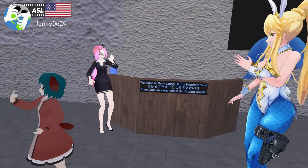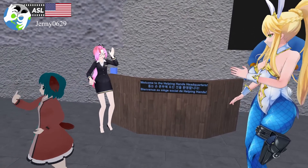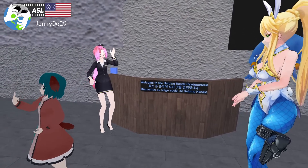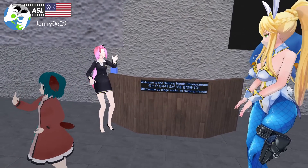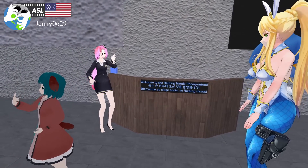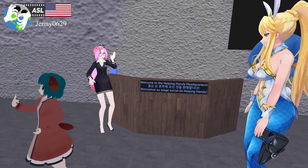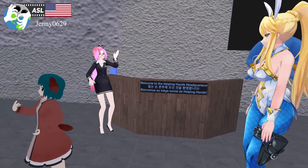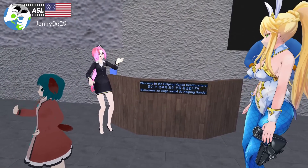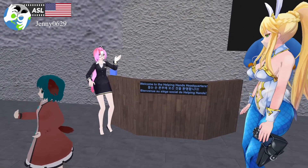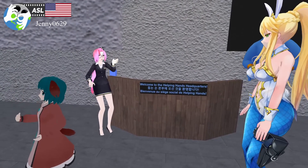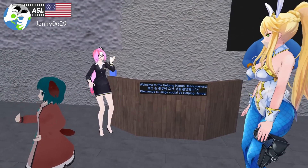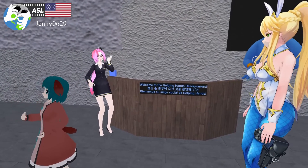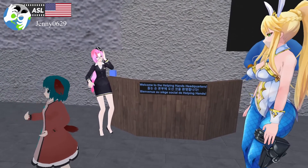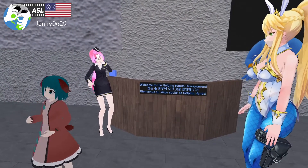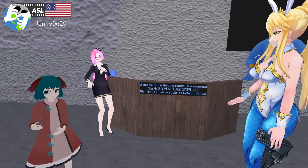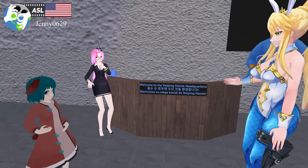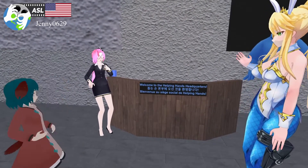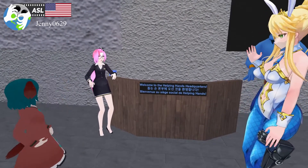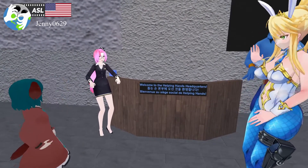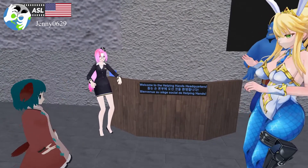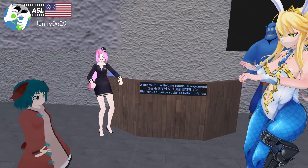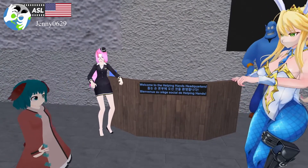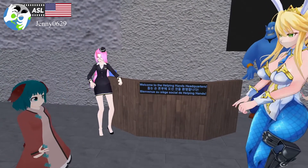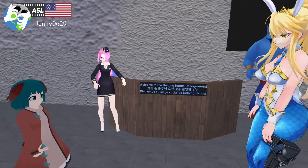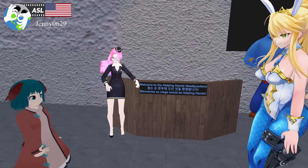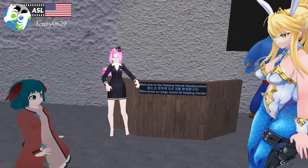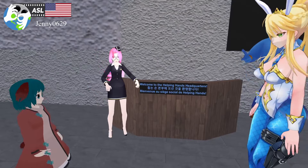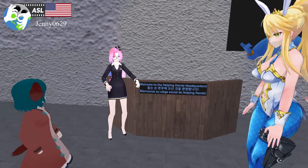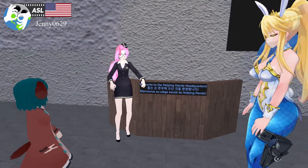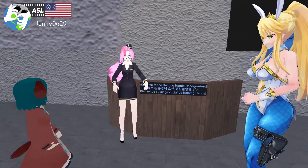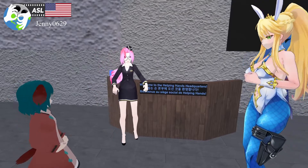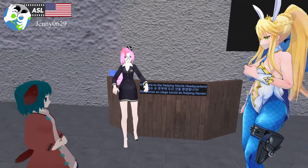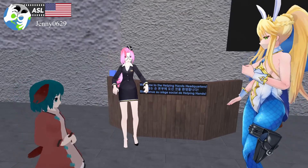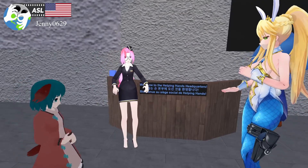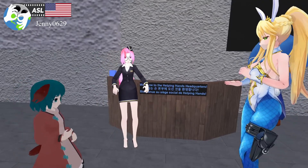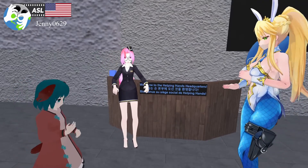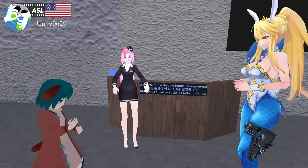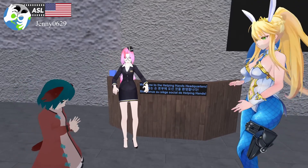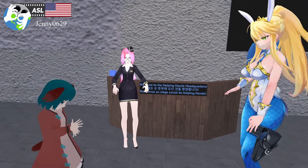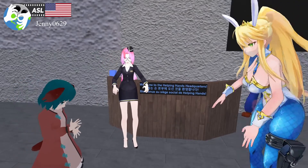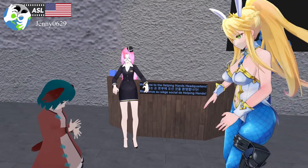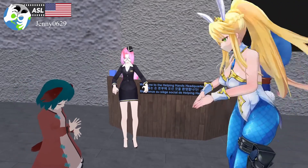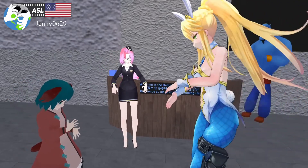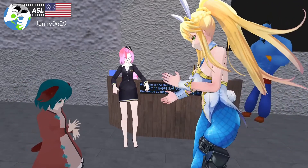scissors, and it's on shoot. So rock, paper, scissors, shoot. You go. All right. Sound 1, good? 2, 3 on the 4th. Ready?